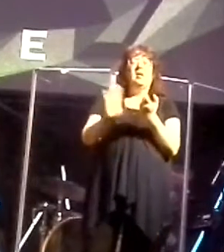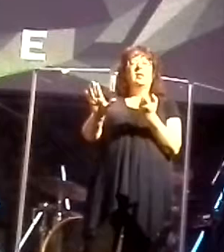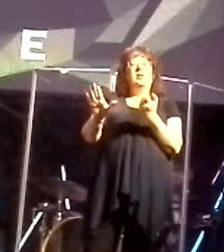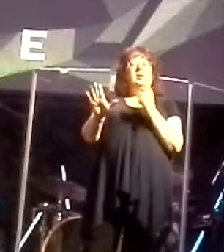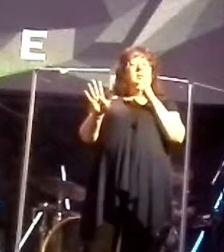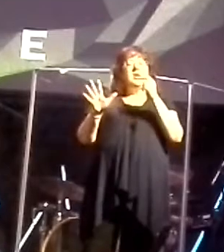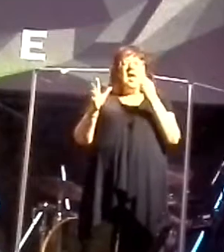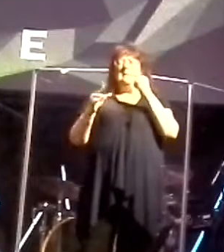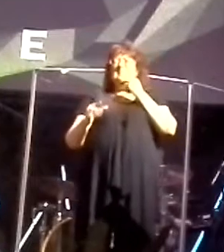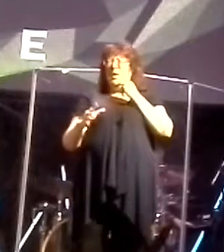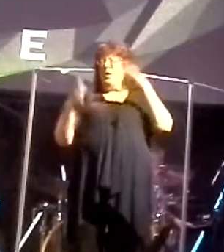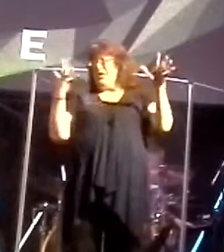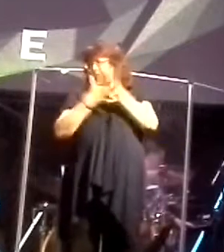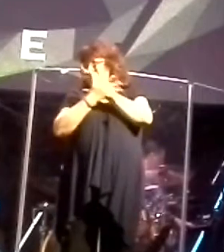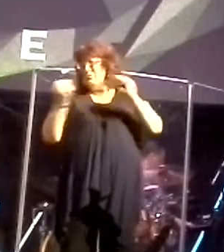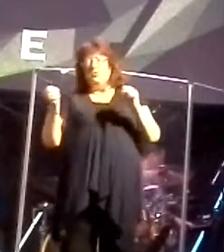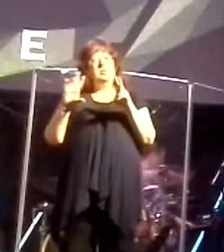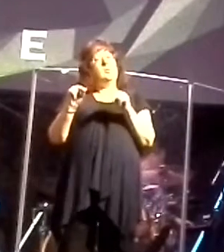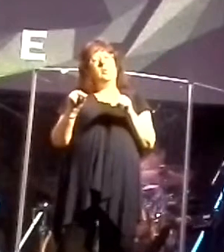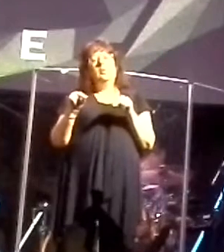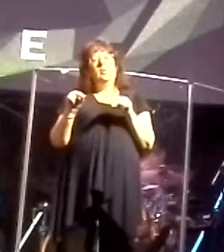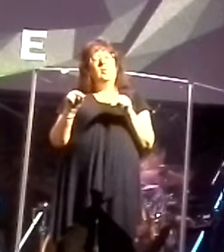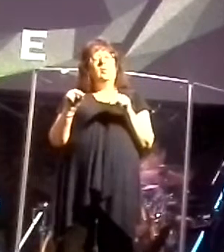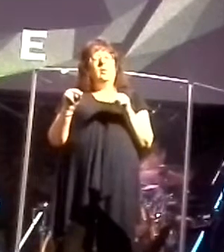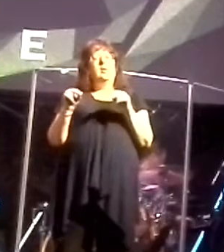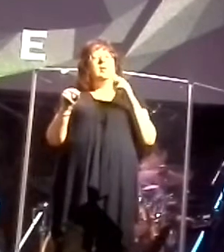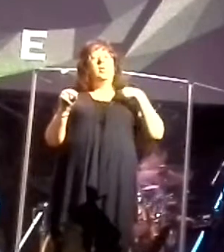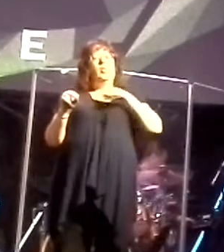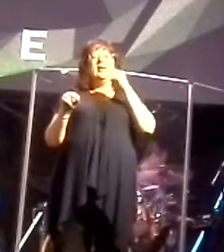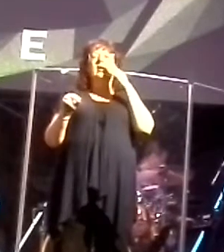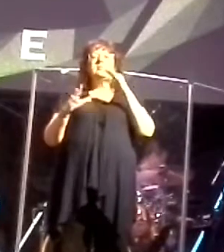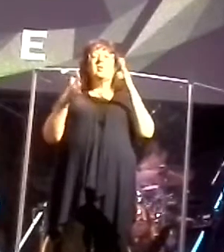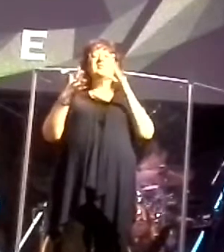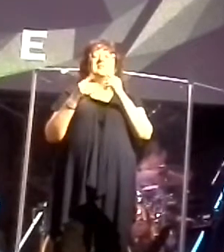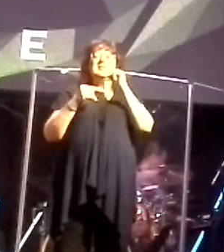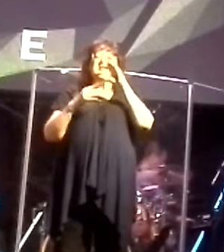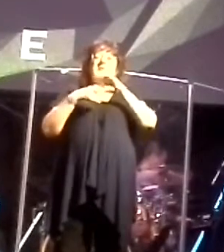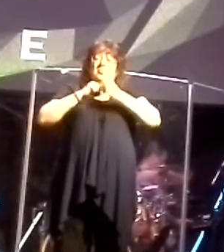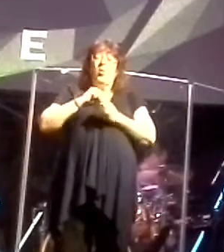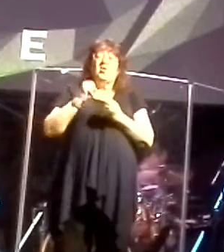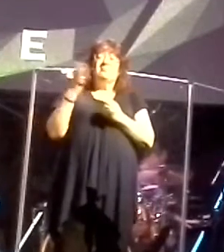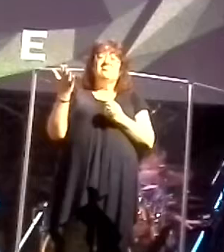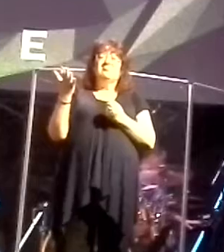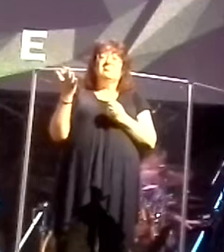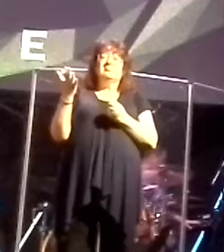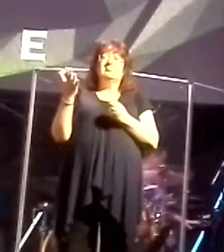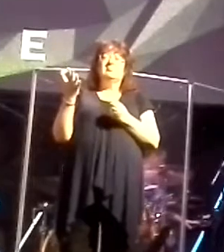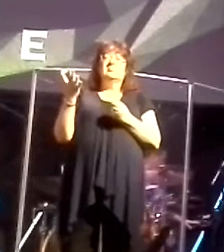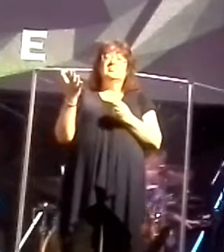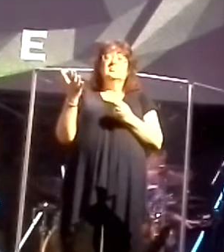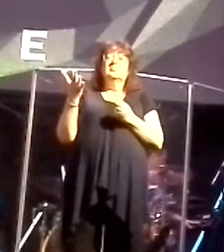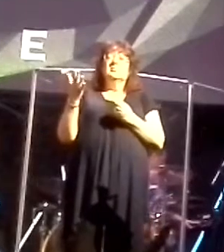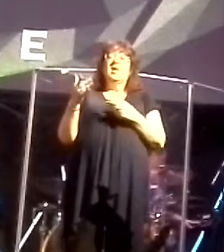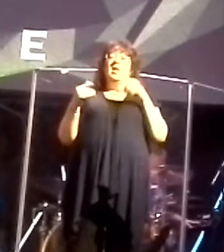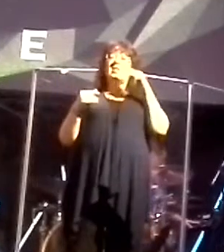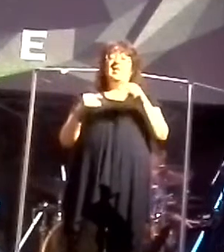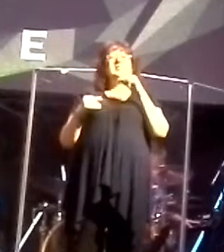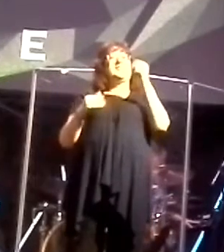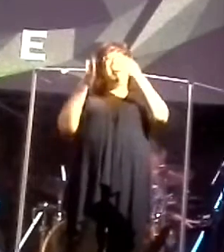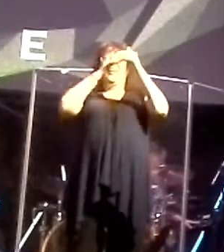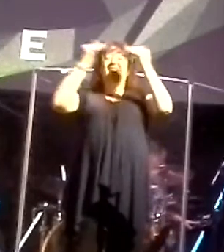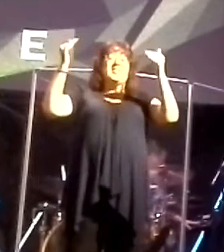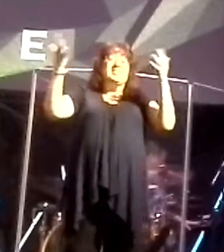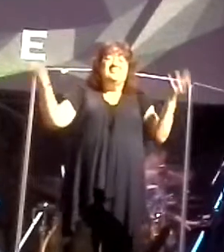I don't want them to be bitterly broken. We all get broken in this world. Can I get an amen? You know, this is not